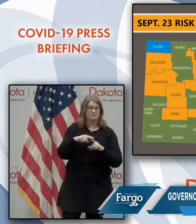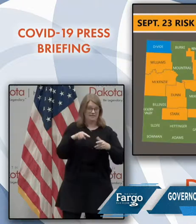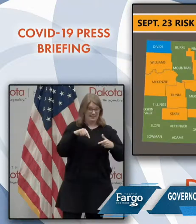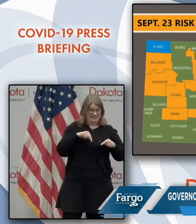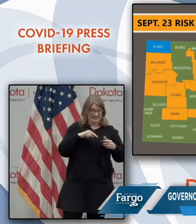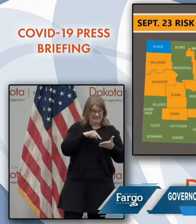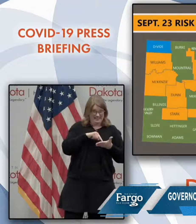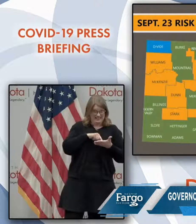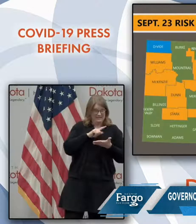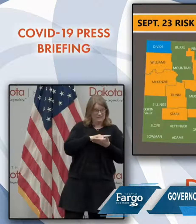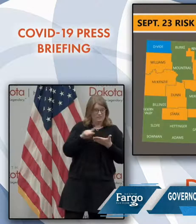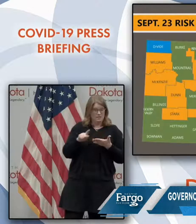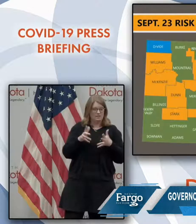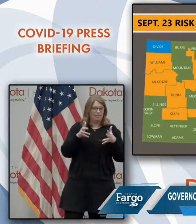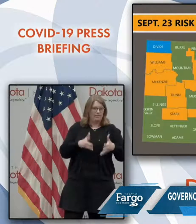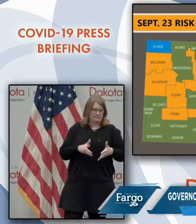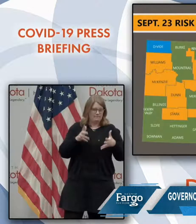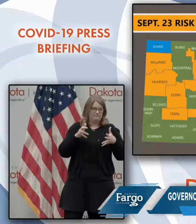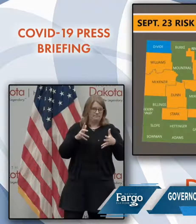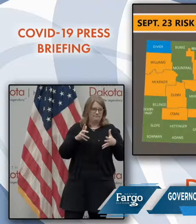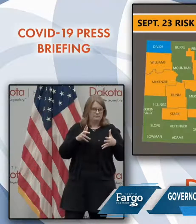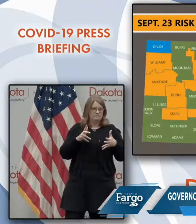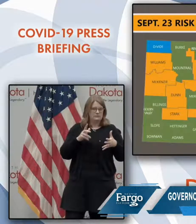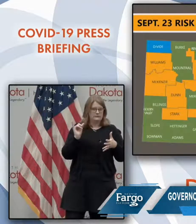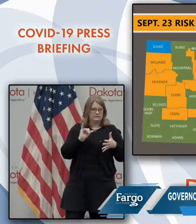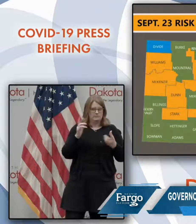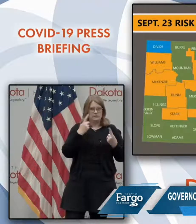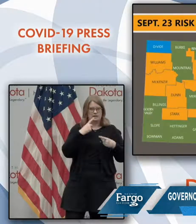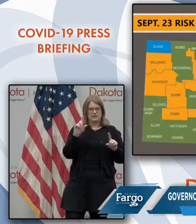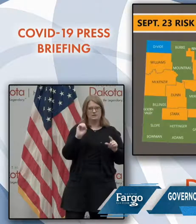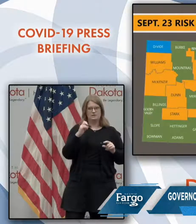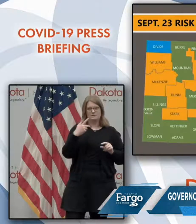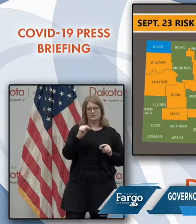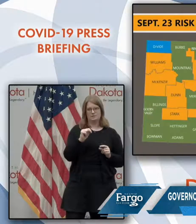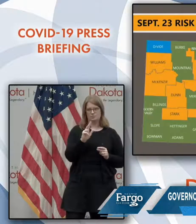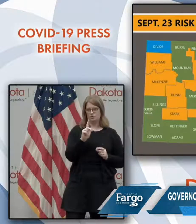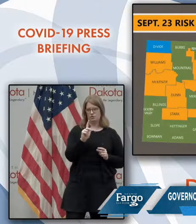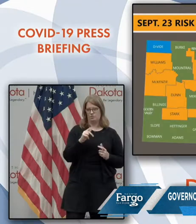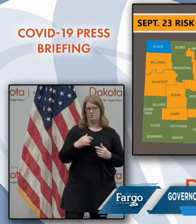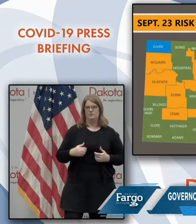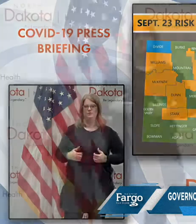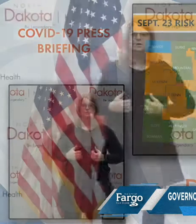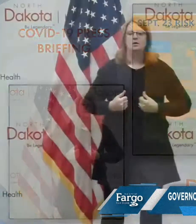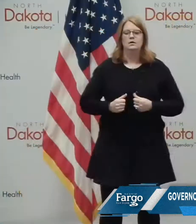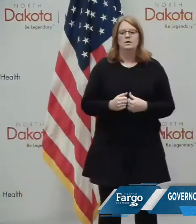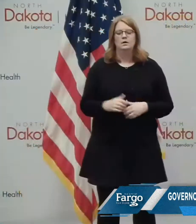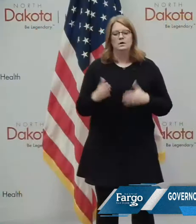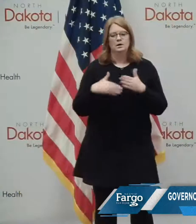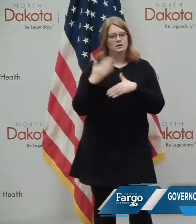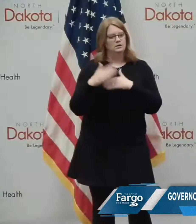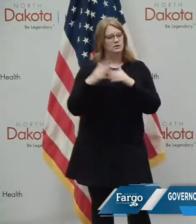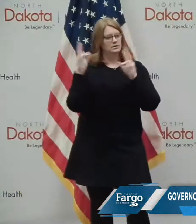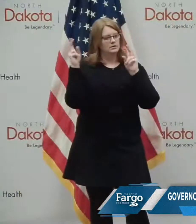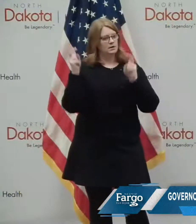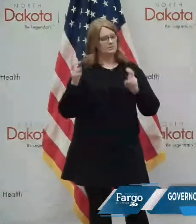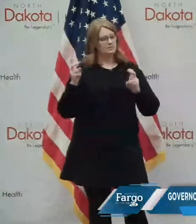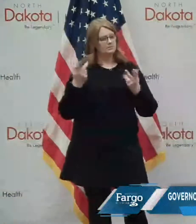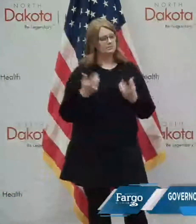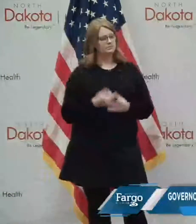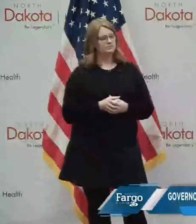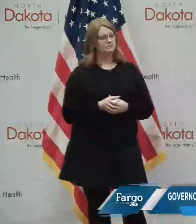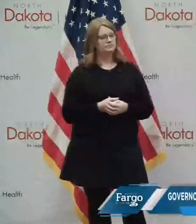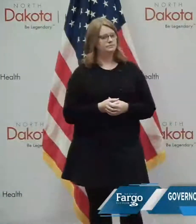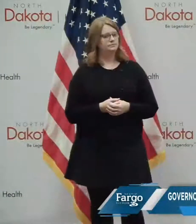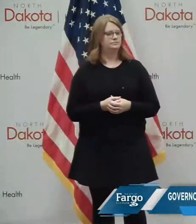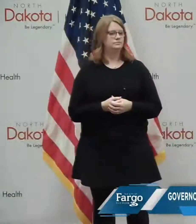where it was as of what we announced on September 23rd. The next topic we want to talk about